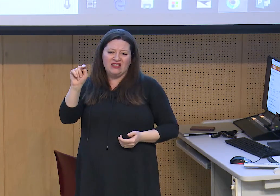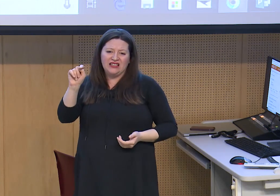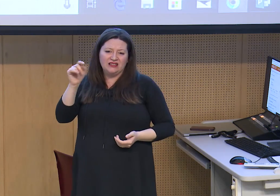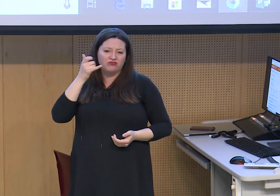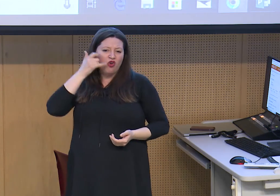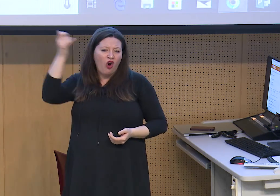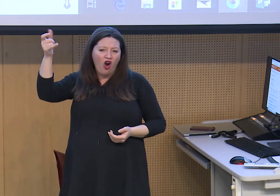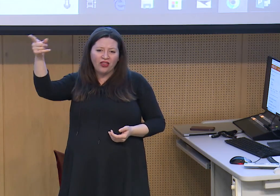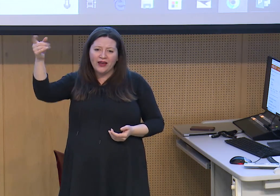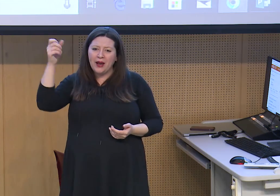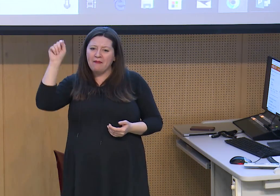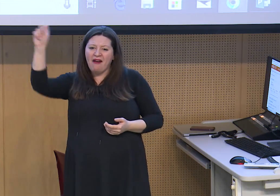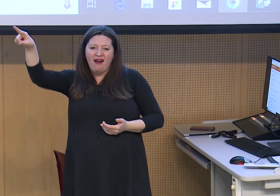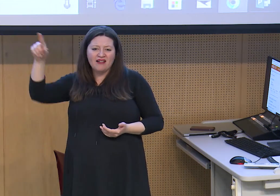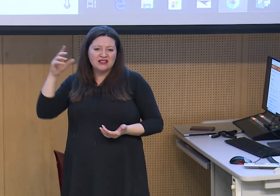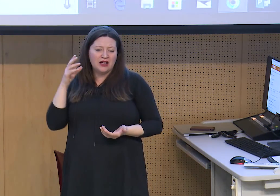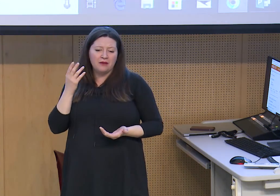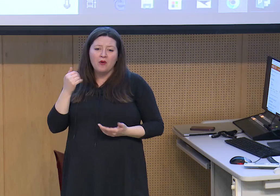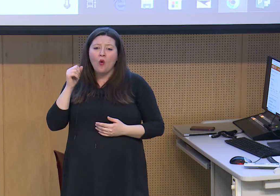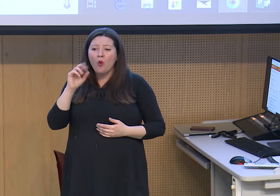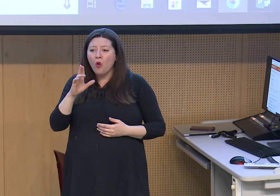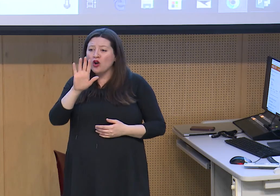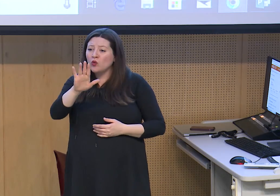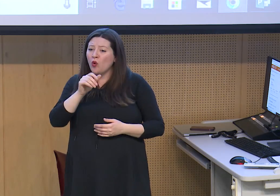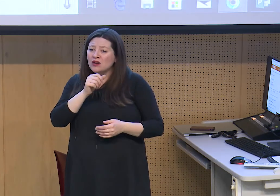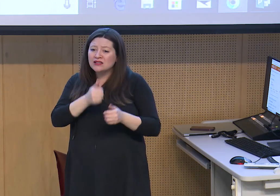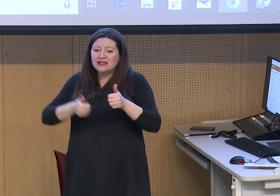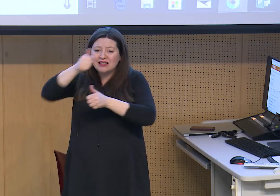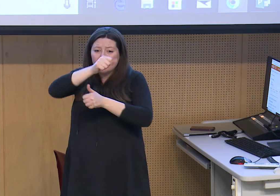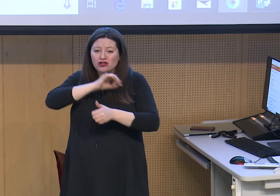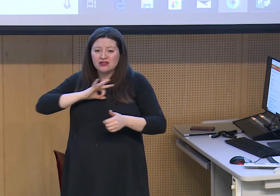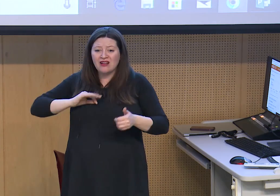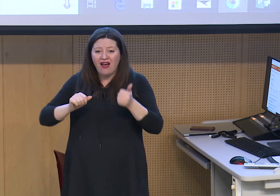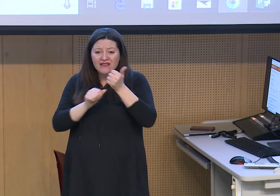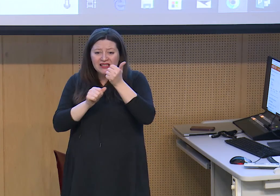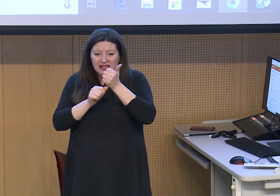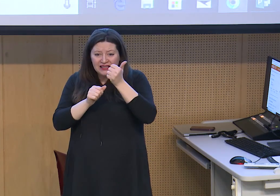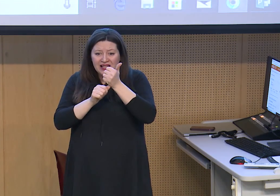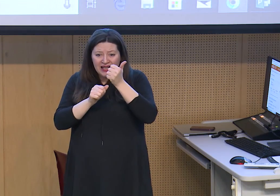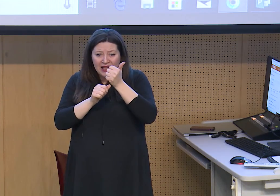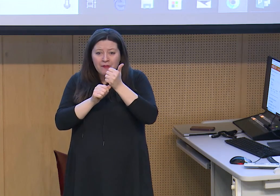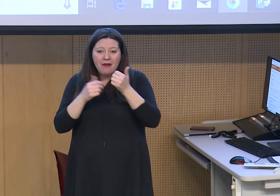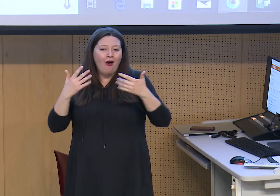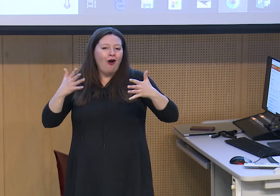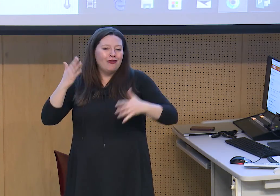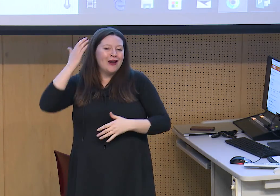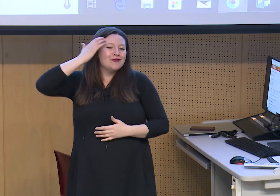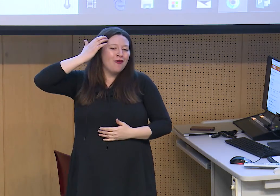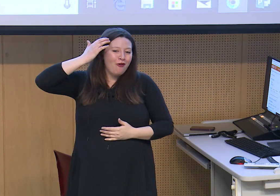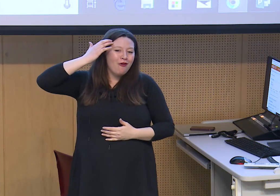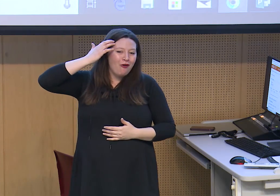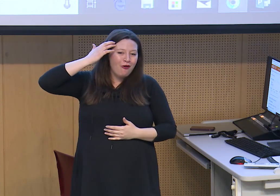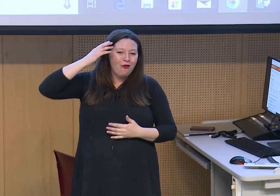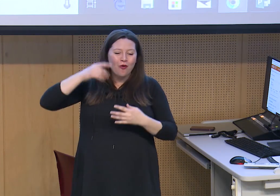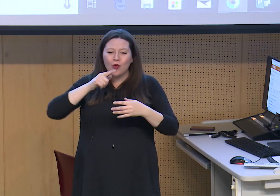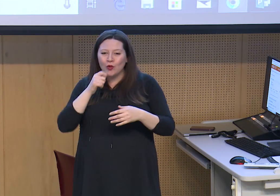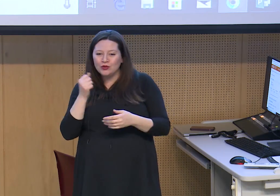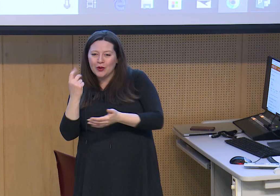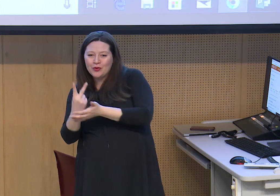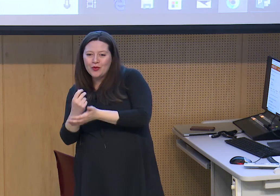team from RIT. Give them a call, ask who's on the list, or the senior staff assistant probably already knows who those